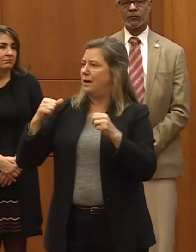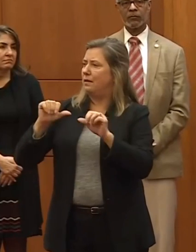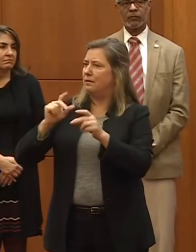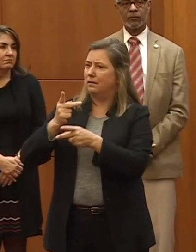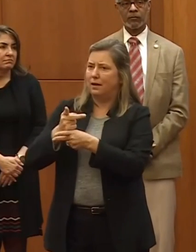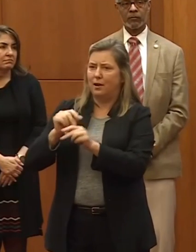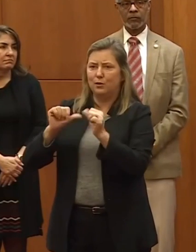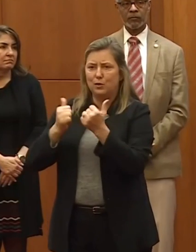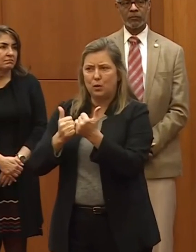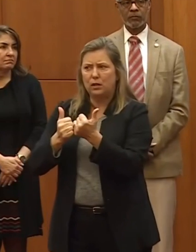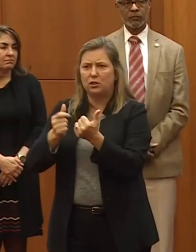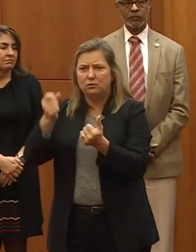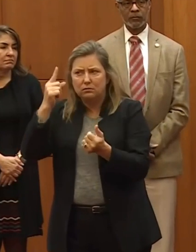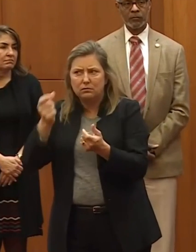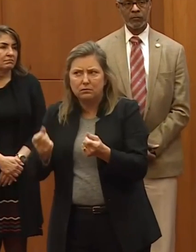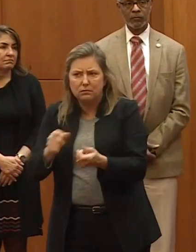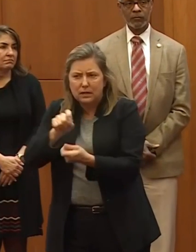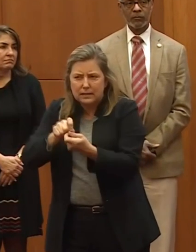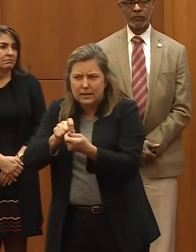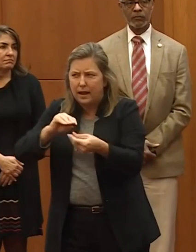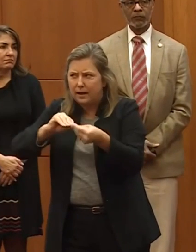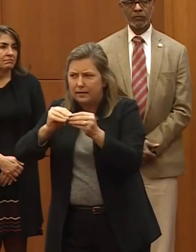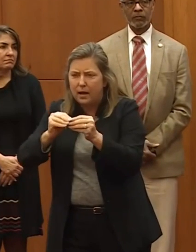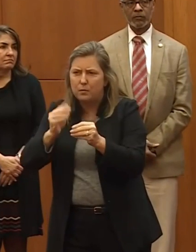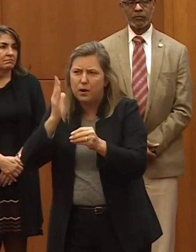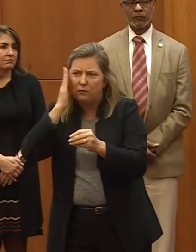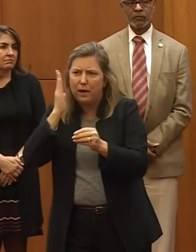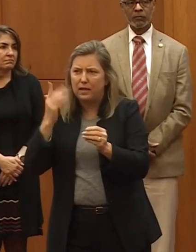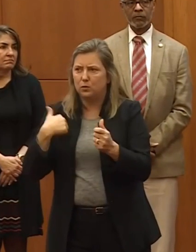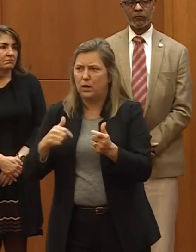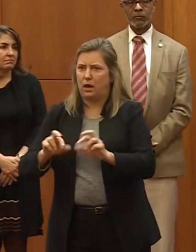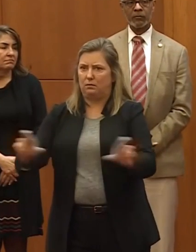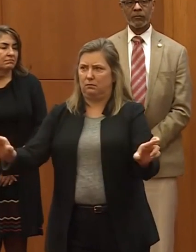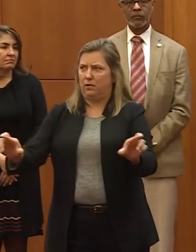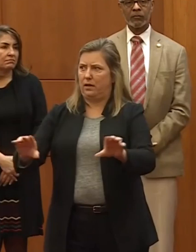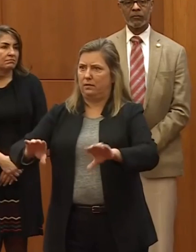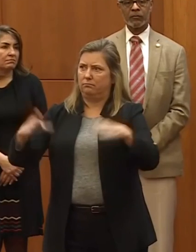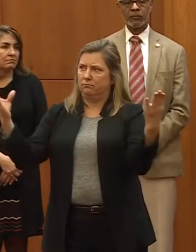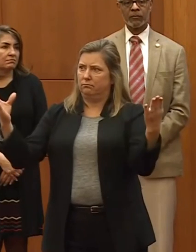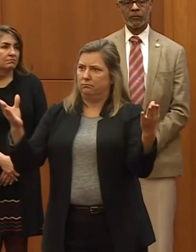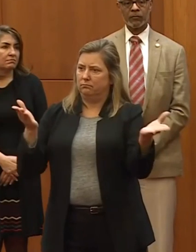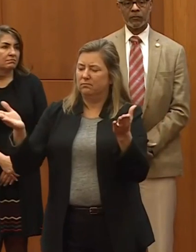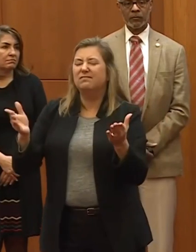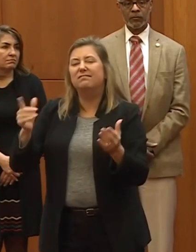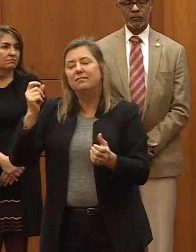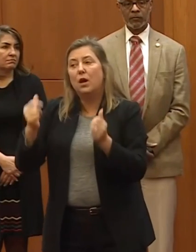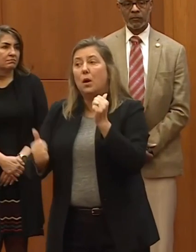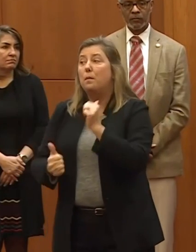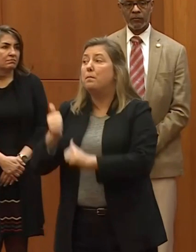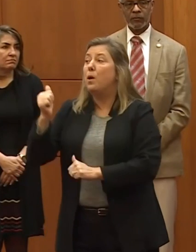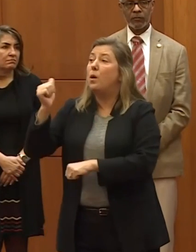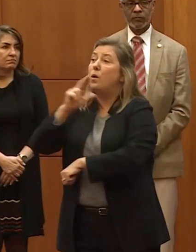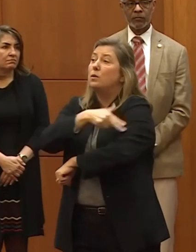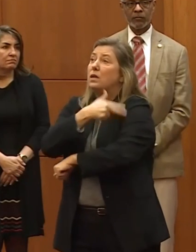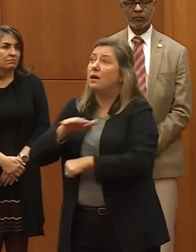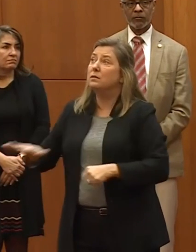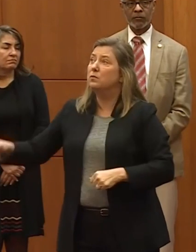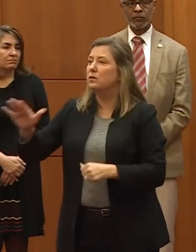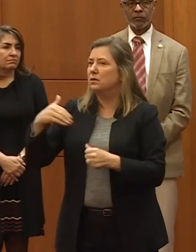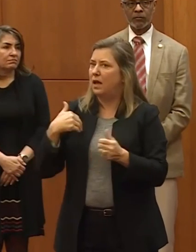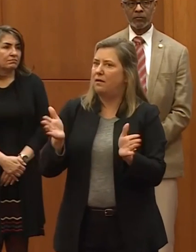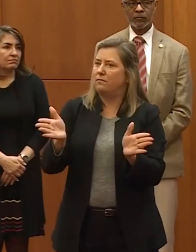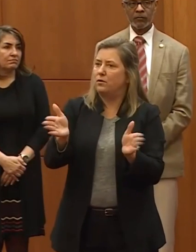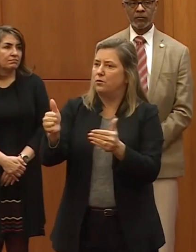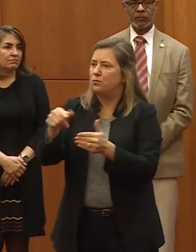understand exactly how many beds we can push into service. There are most hospital footprints have rooms